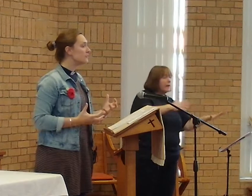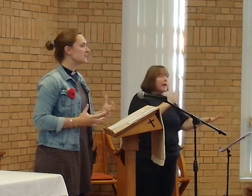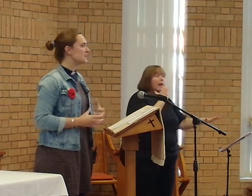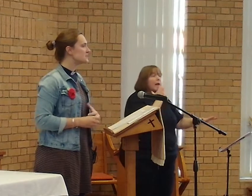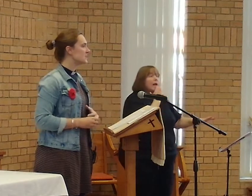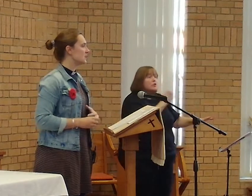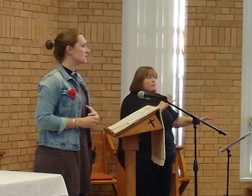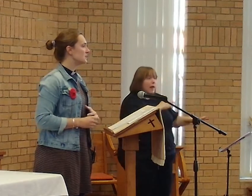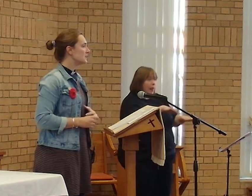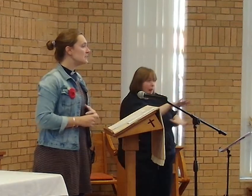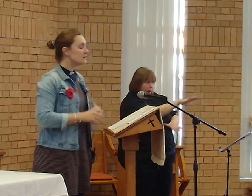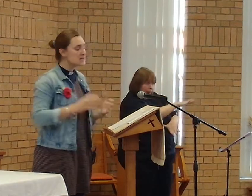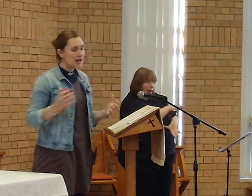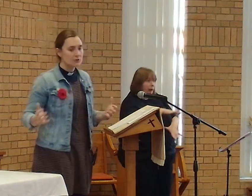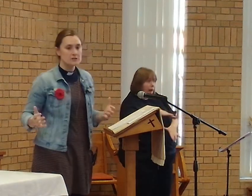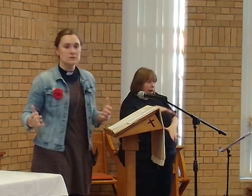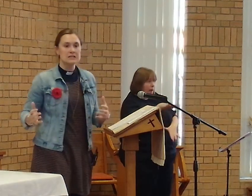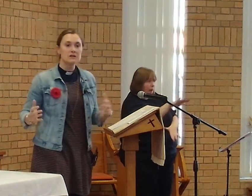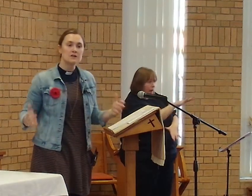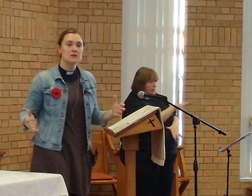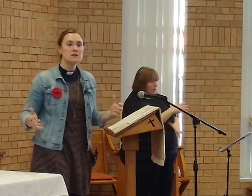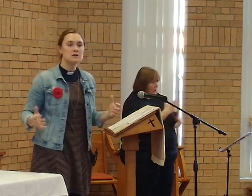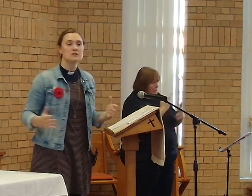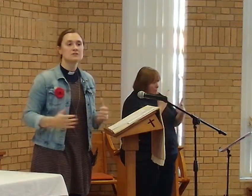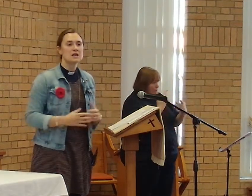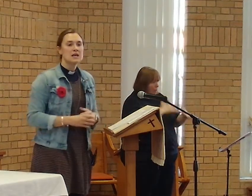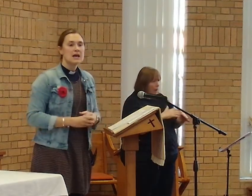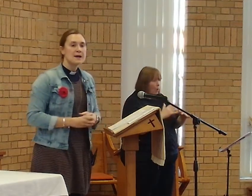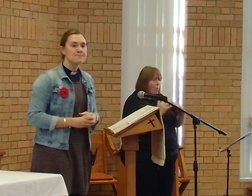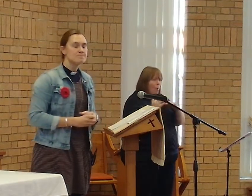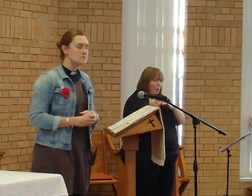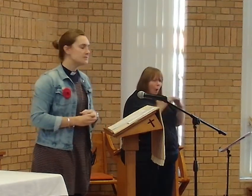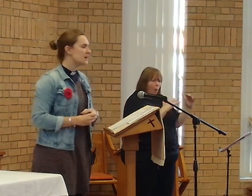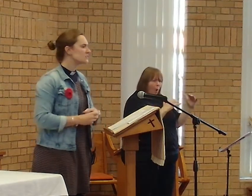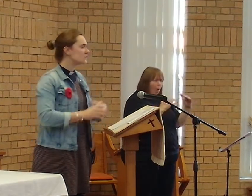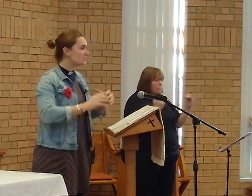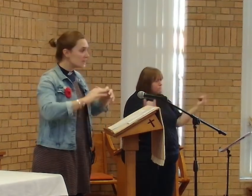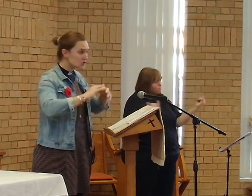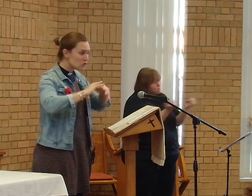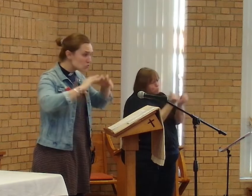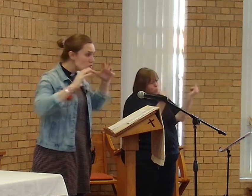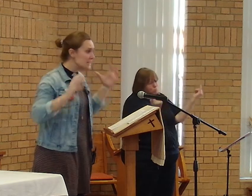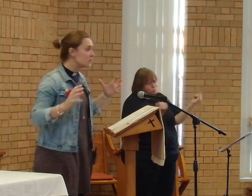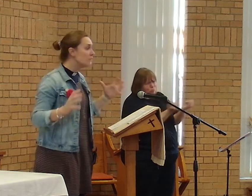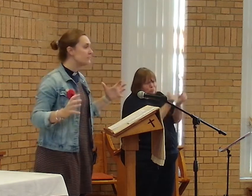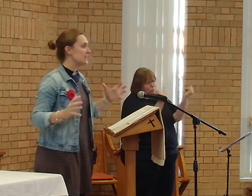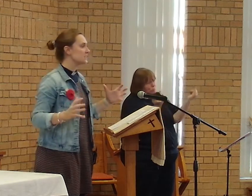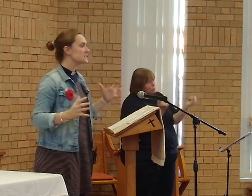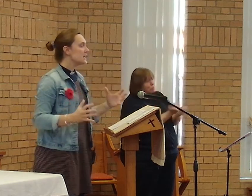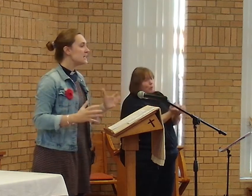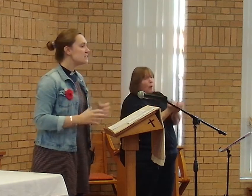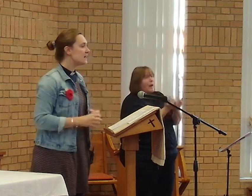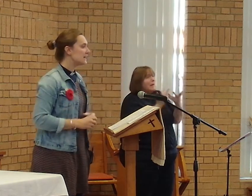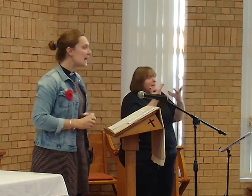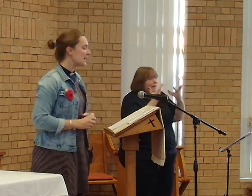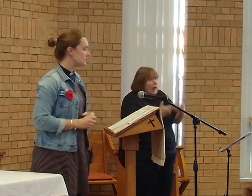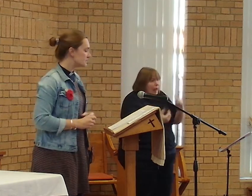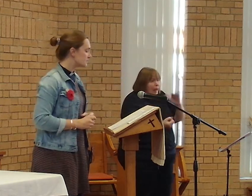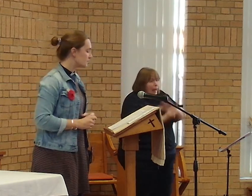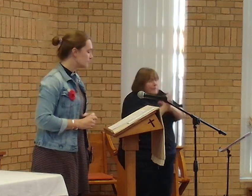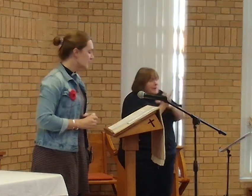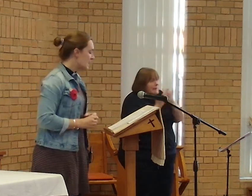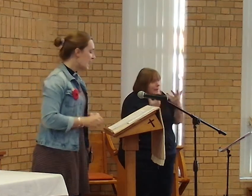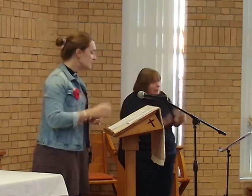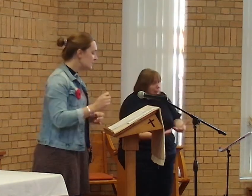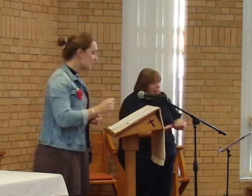and conflict, hasn't it? Even now, as we look at the news, there's great conflict in that